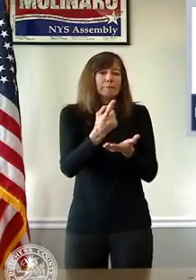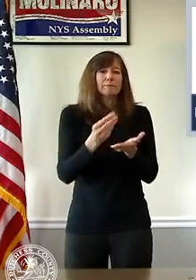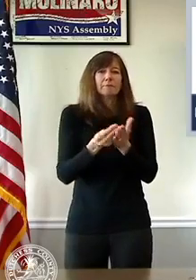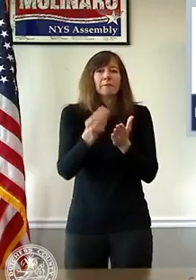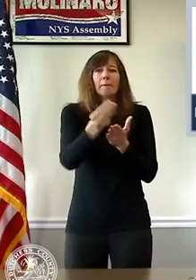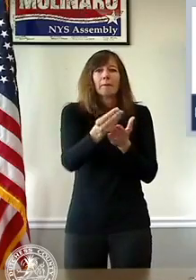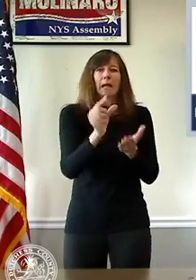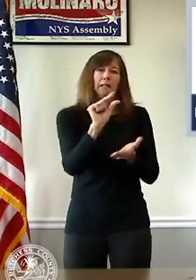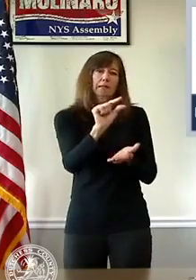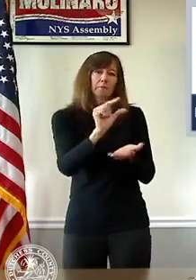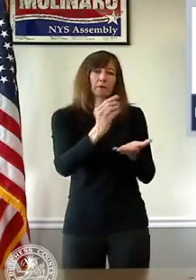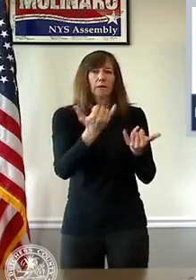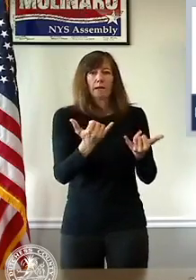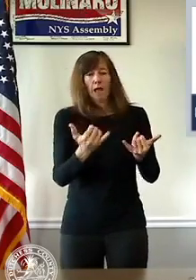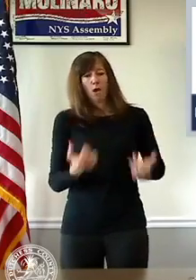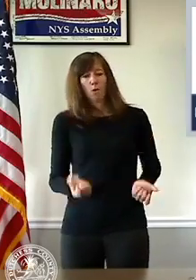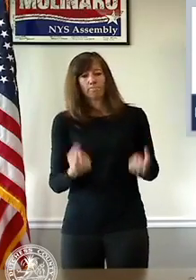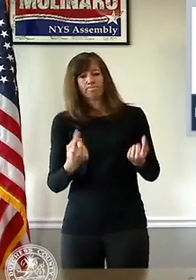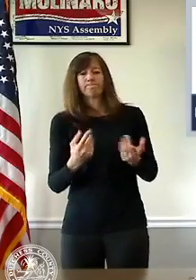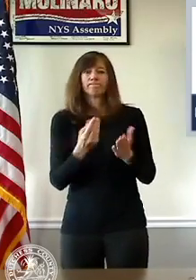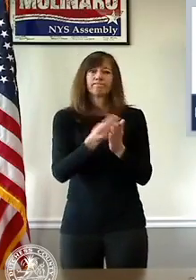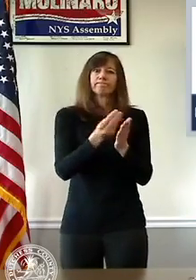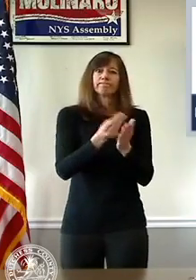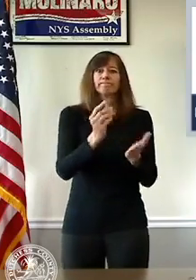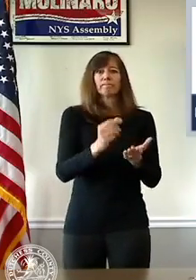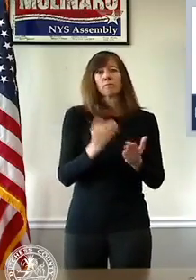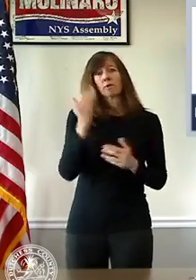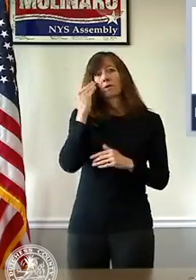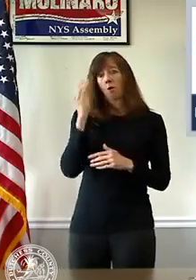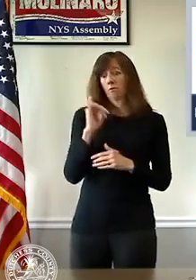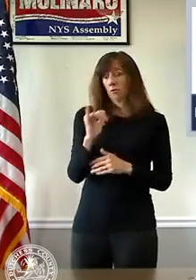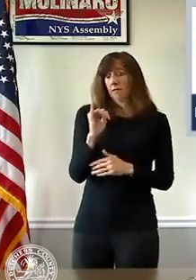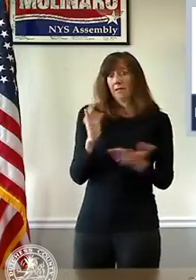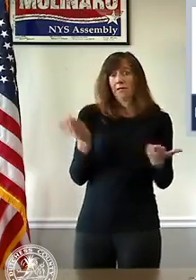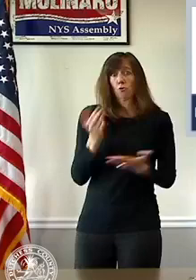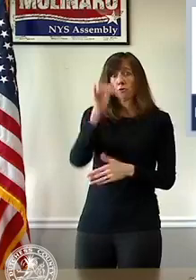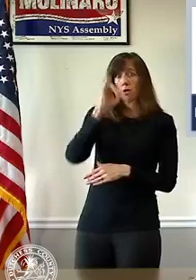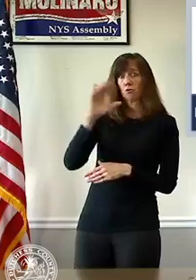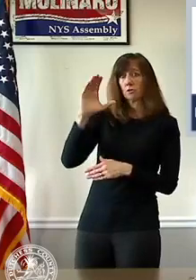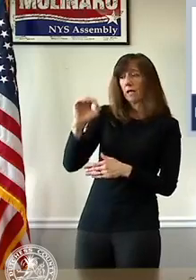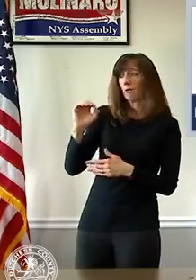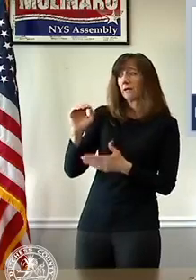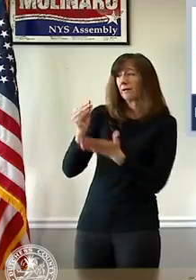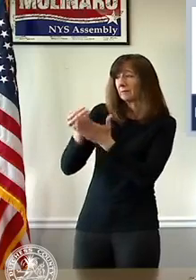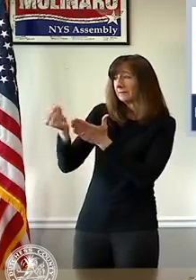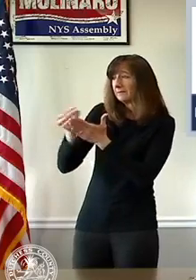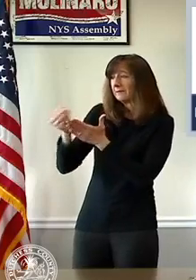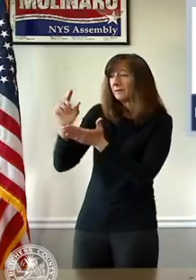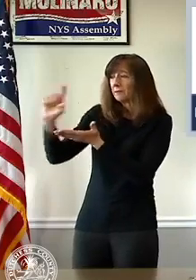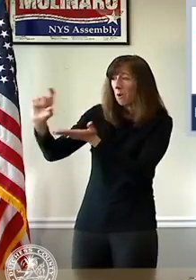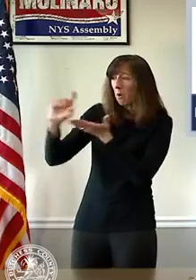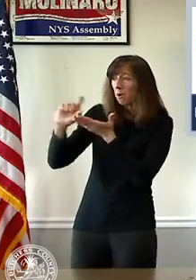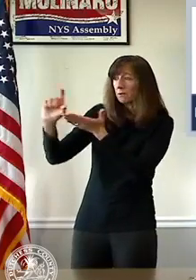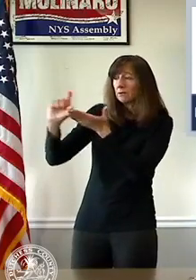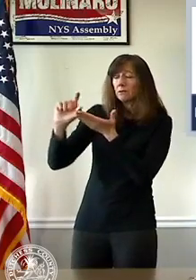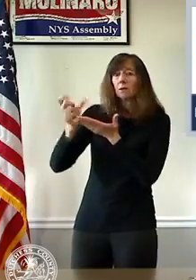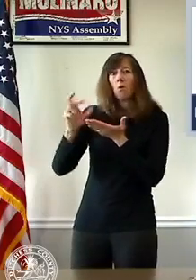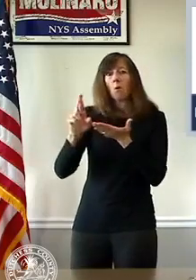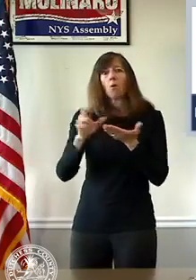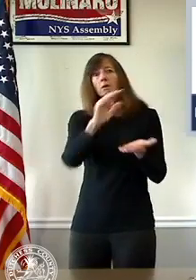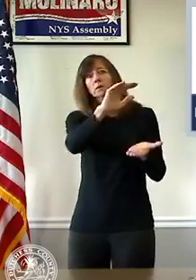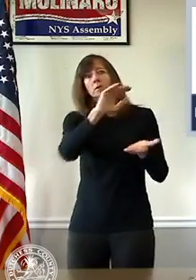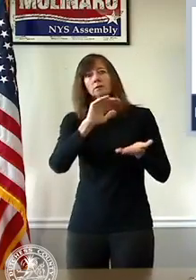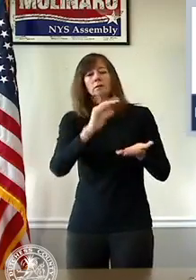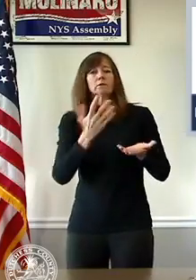as we've done as well, we've had to make some big purchases, and then we've made some incremental purchases. And I just would say, from a business perspective, I don't